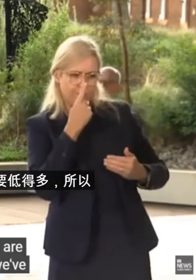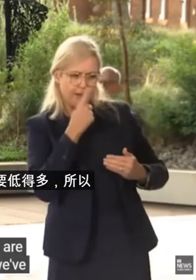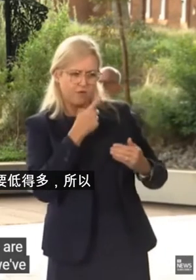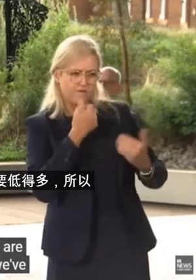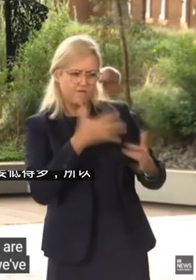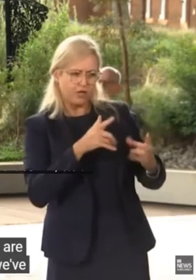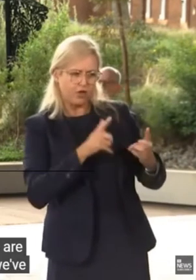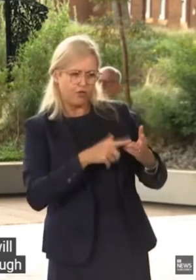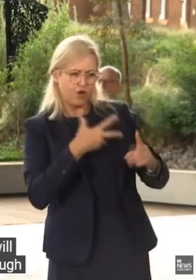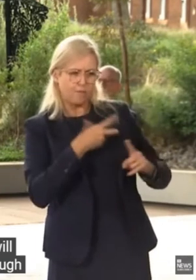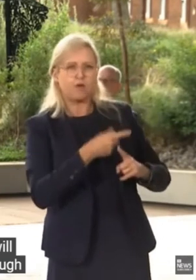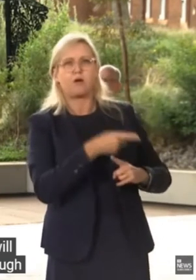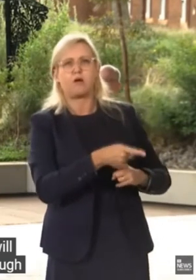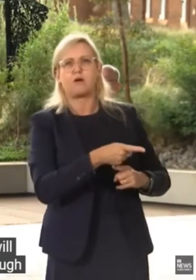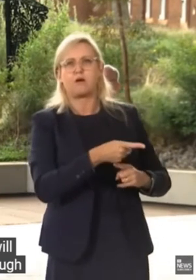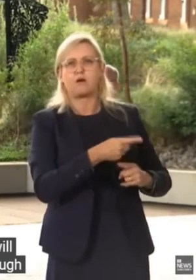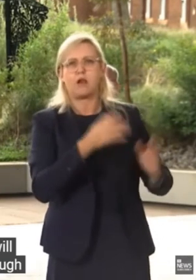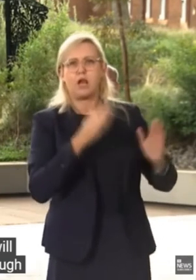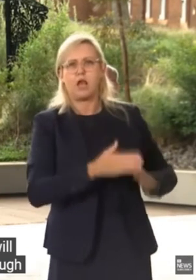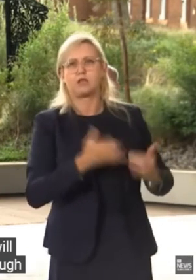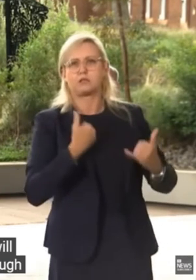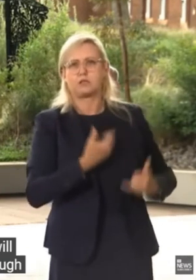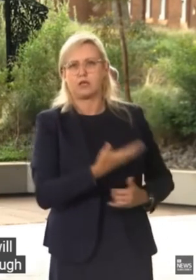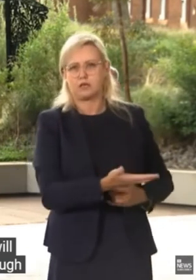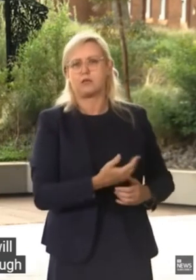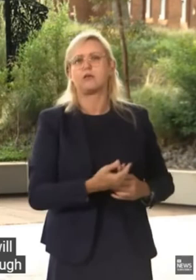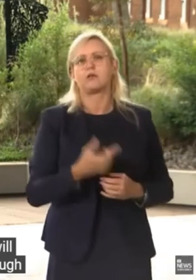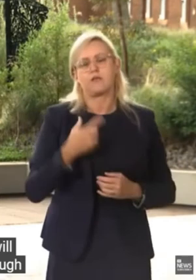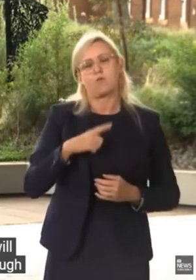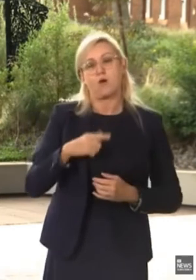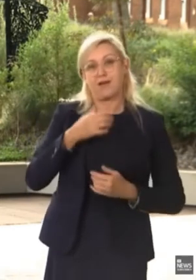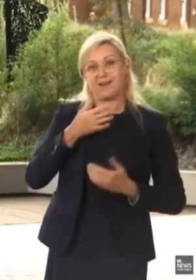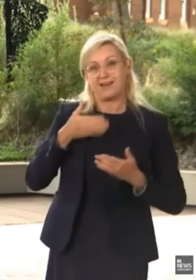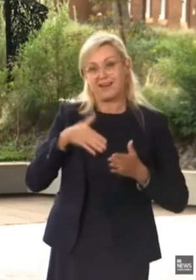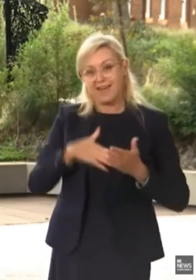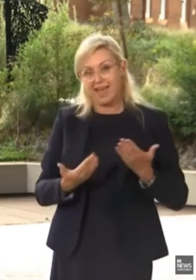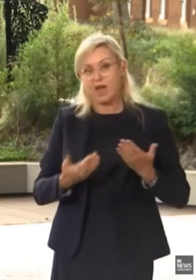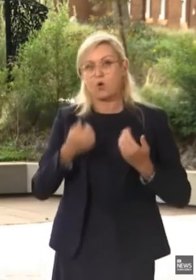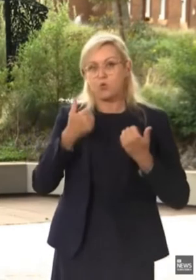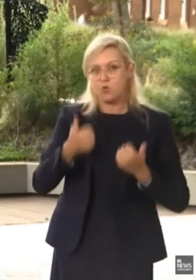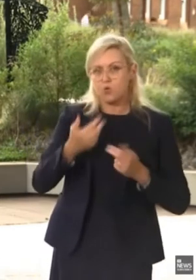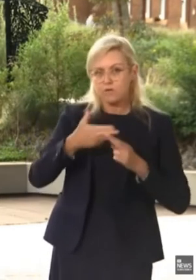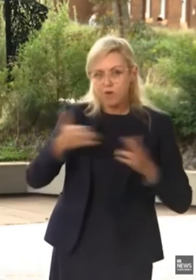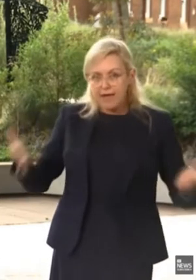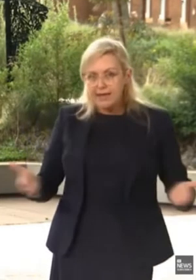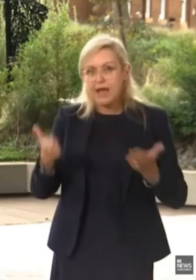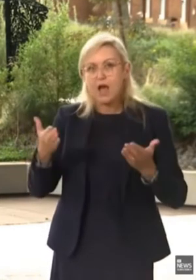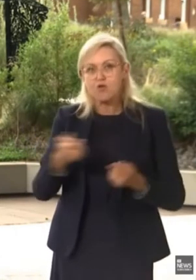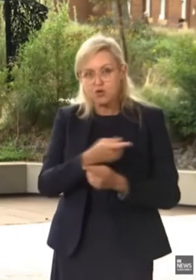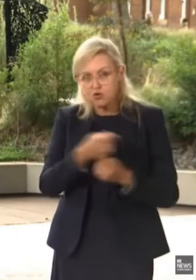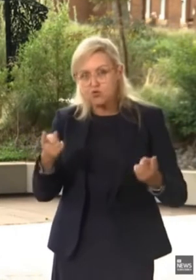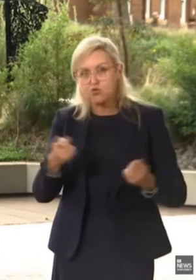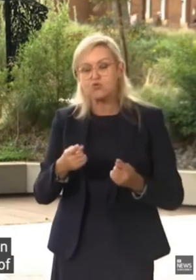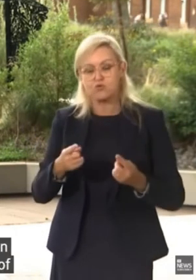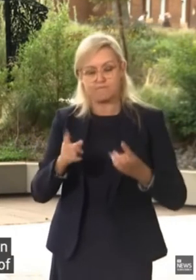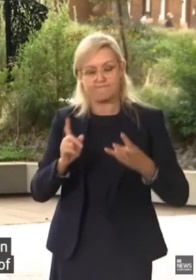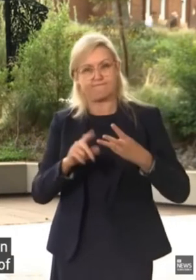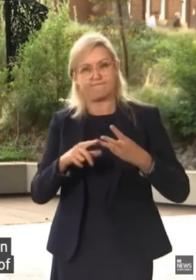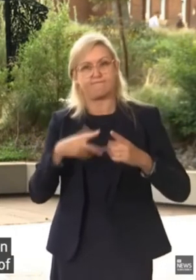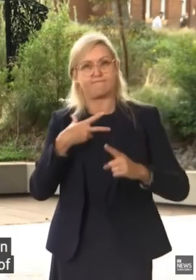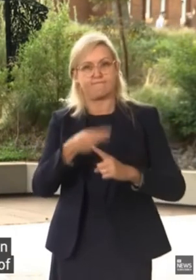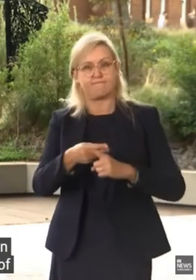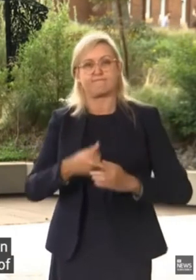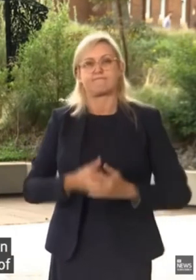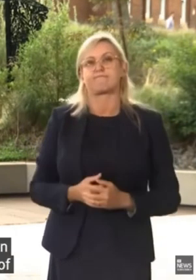provide, as we move through this next month, will also provide an opportunity to get the eligible population who have received a booster shot